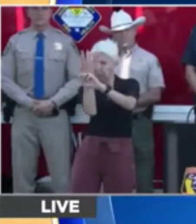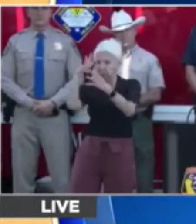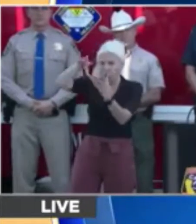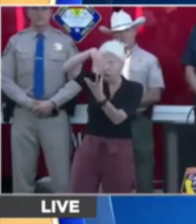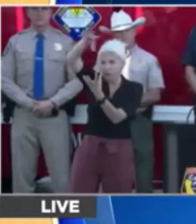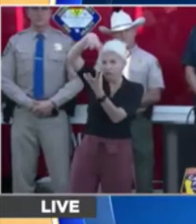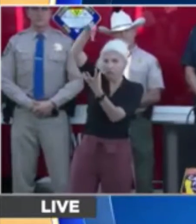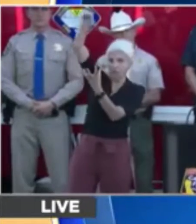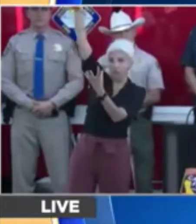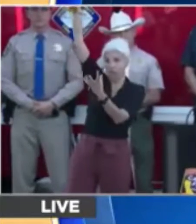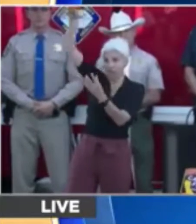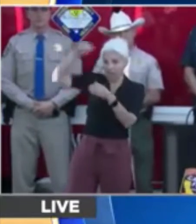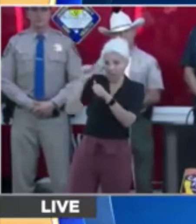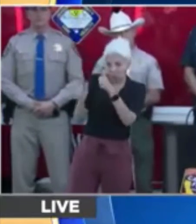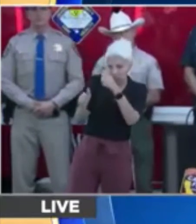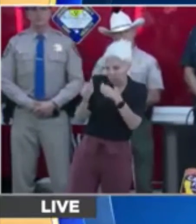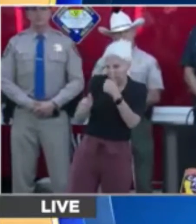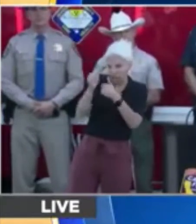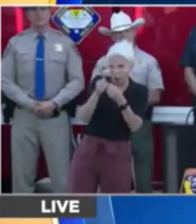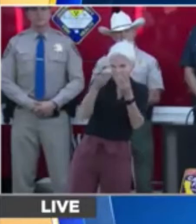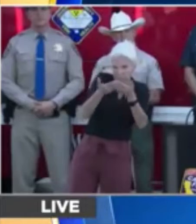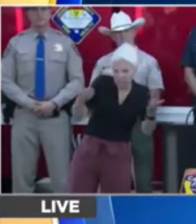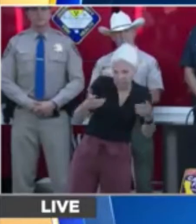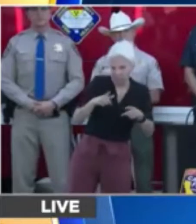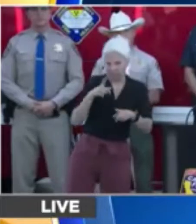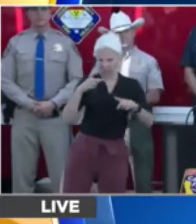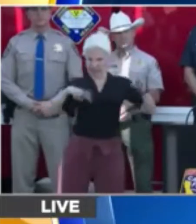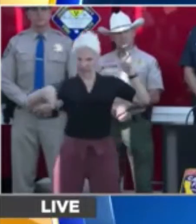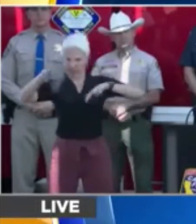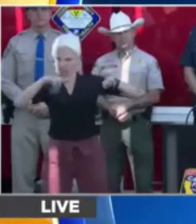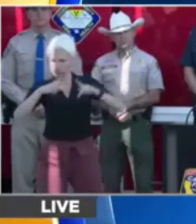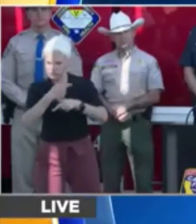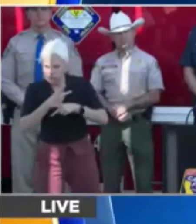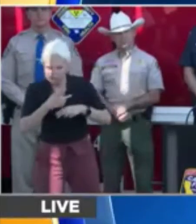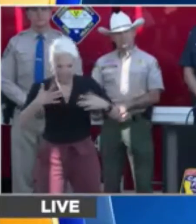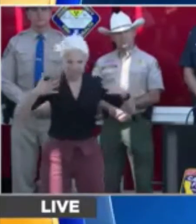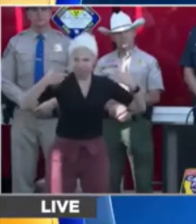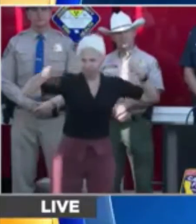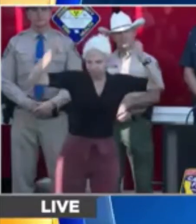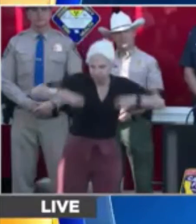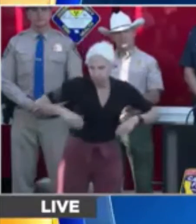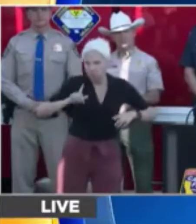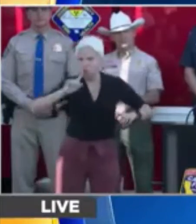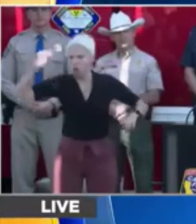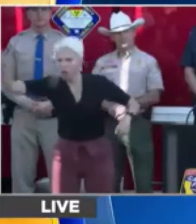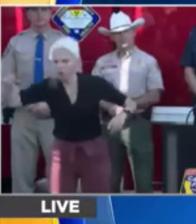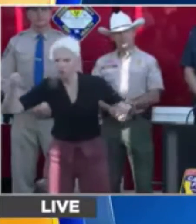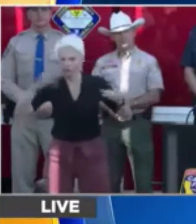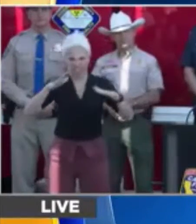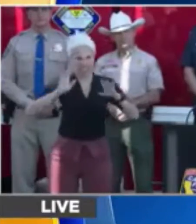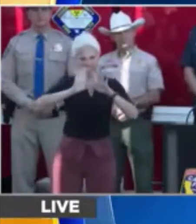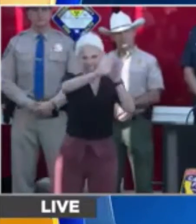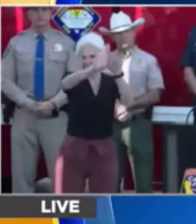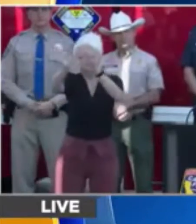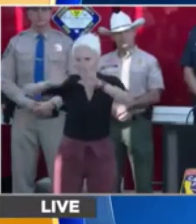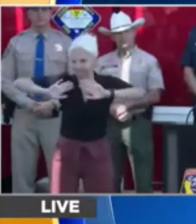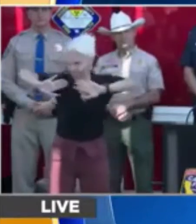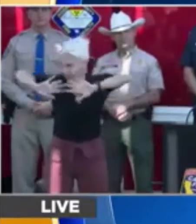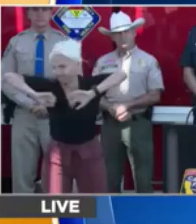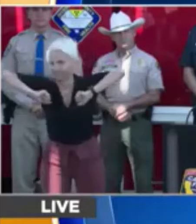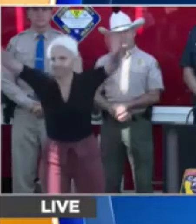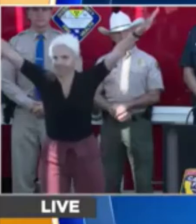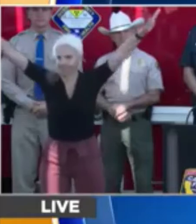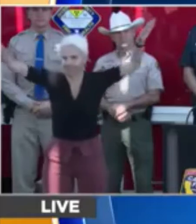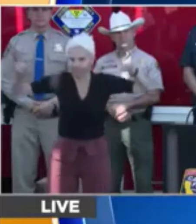response, and out of an abundance of caution, we had to set up an evacuation zone and evacuate about 170 people. Right now, we're